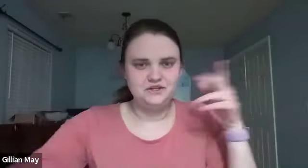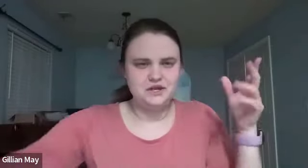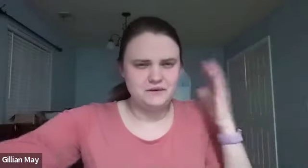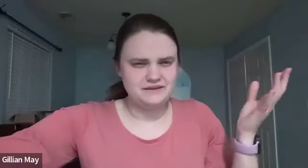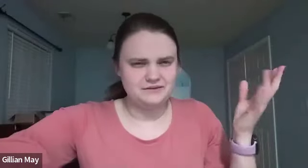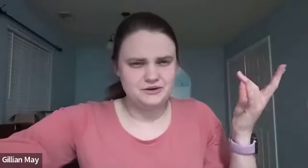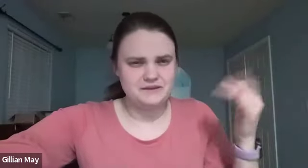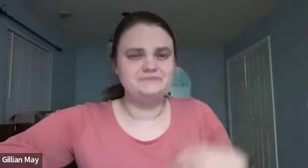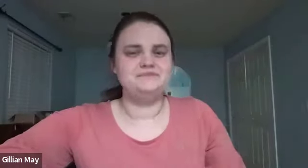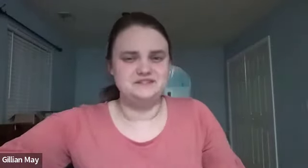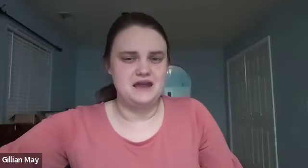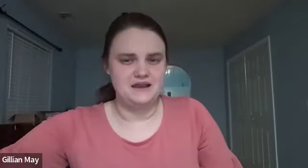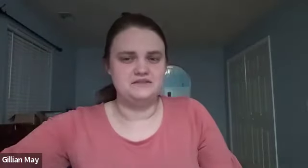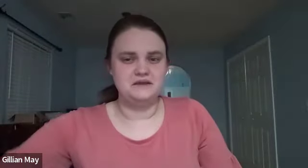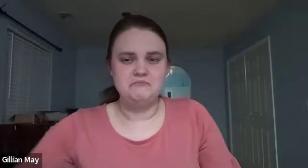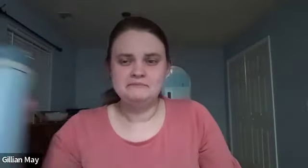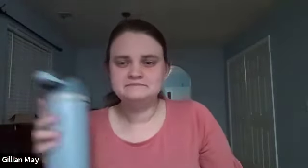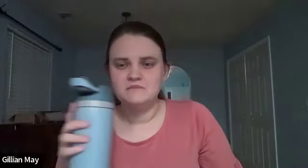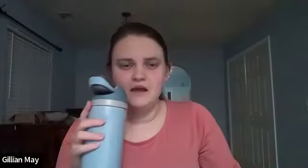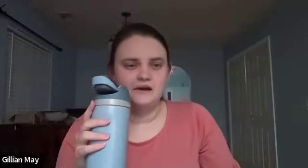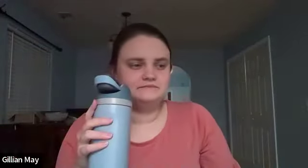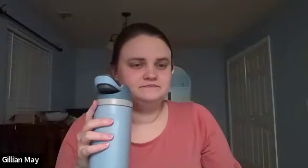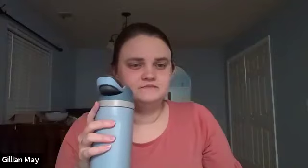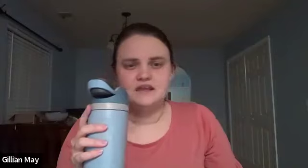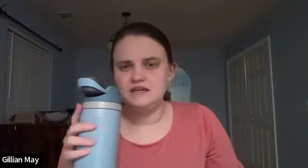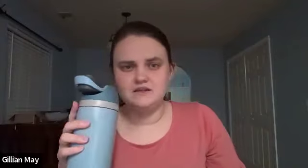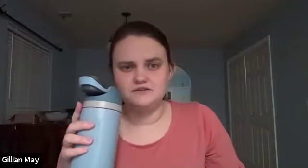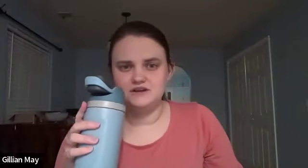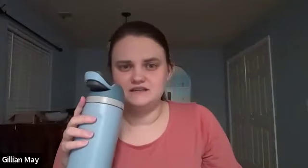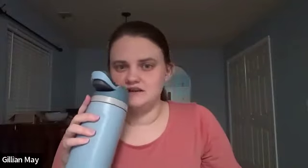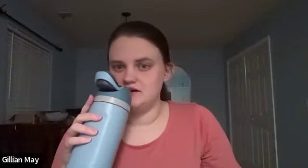know, if I mean, you know what I mean? So that kind of thing. Any others you guys can think of?